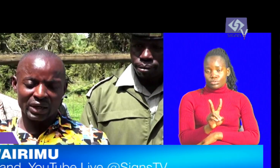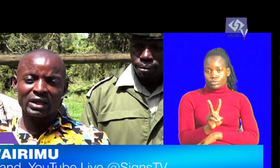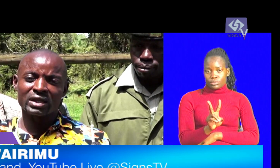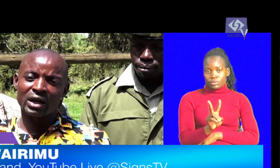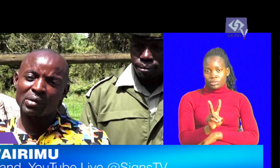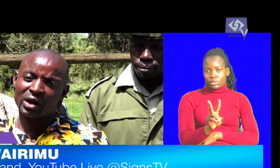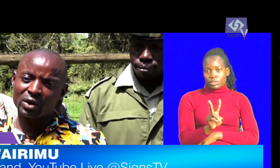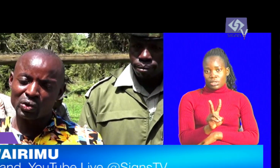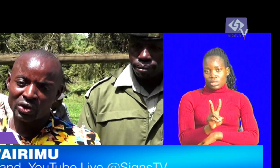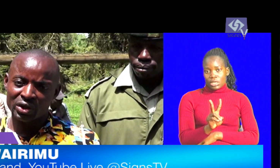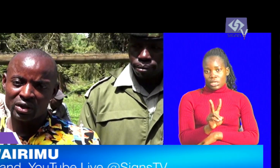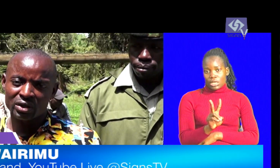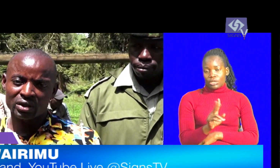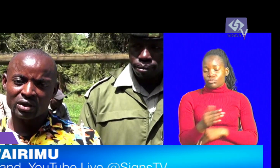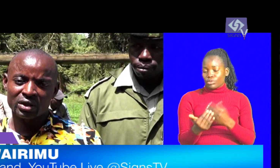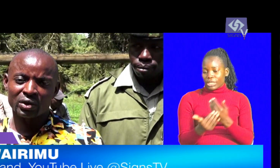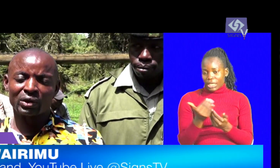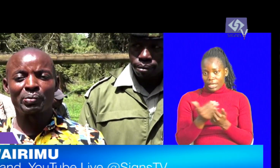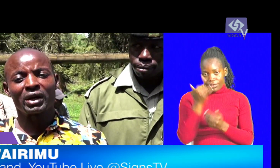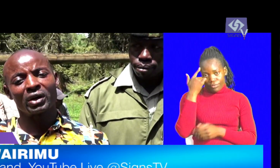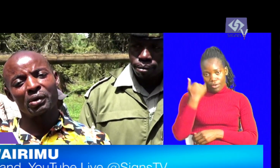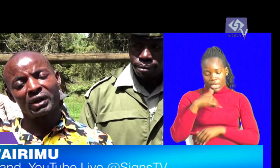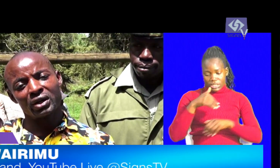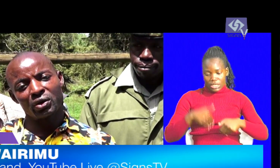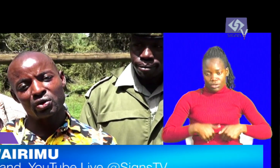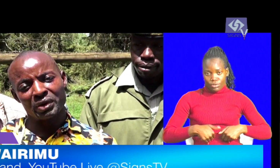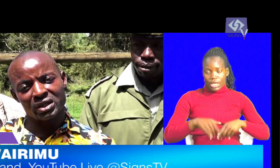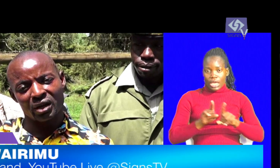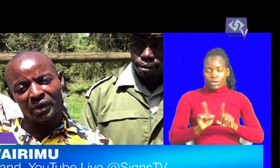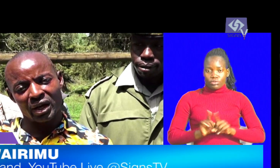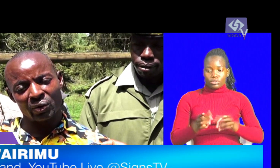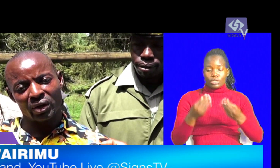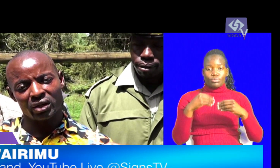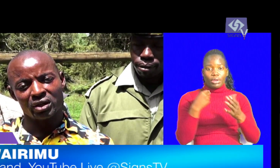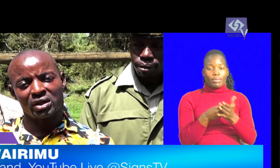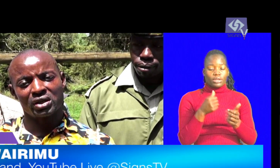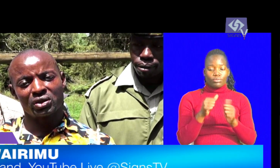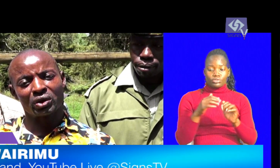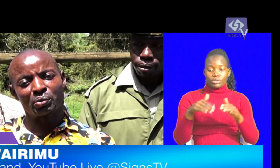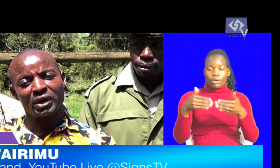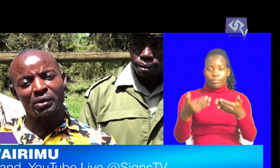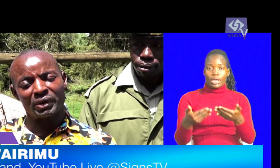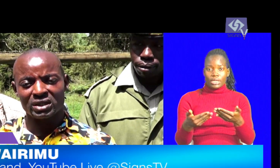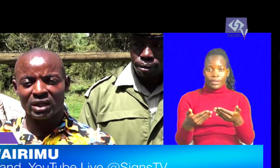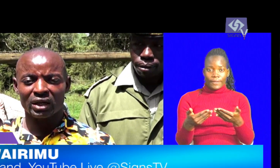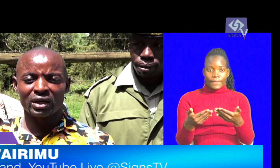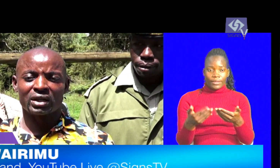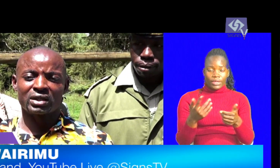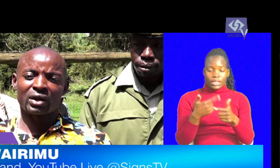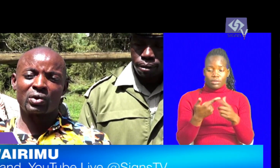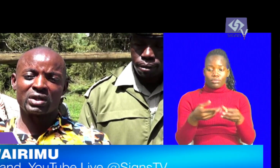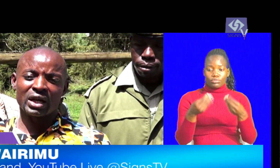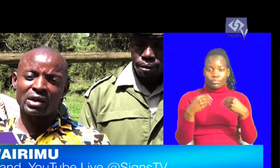ituangalie sisi kama wana youth. Watupe kama ni hizo pesa zinapeanwa, tuwatupe pesa za kuanzia hii